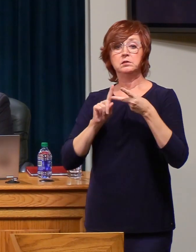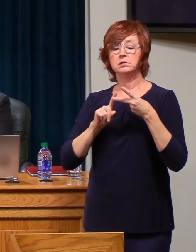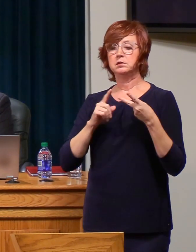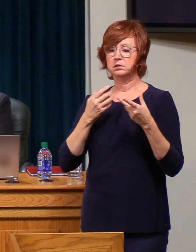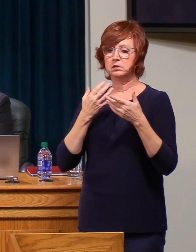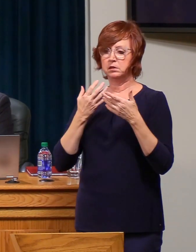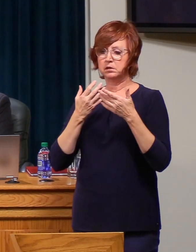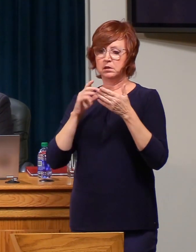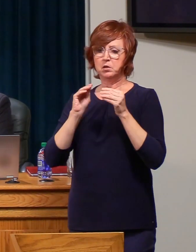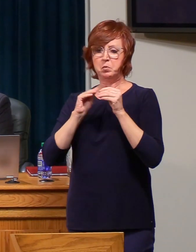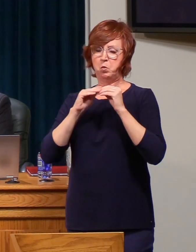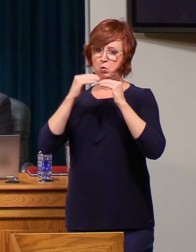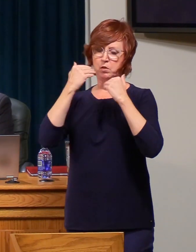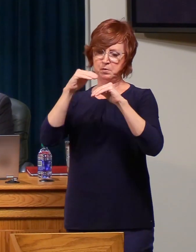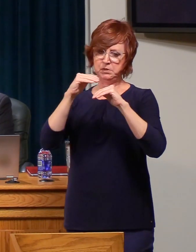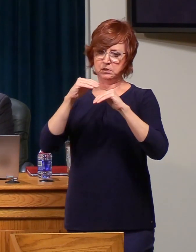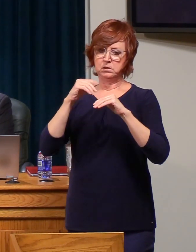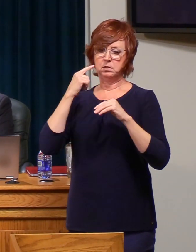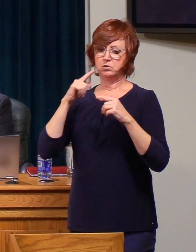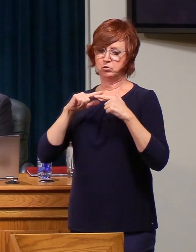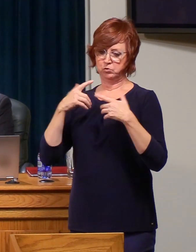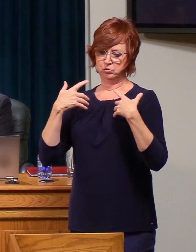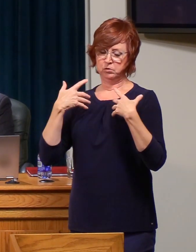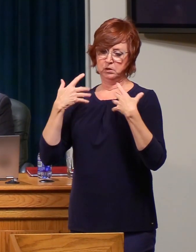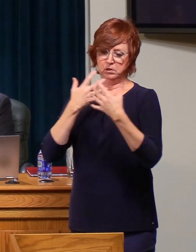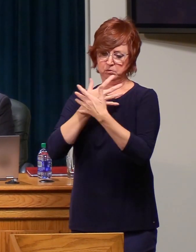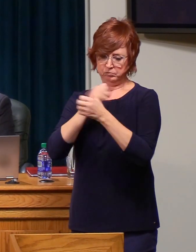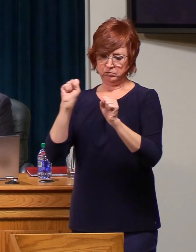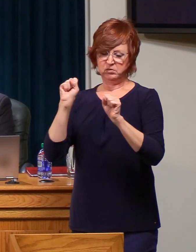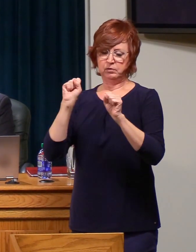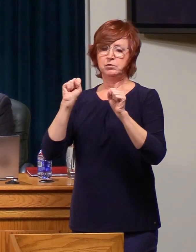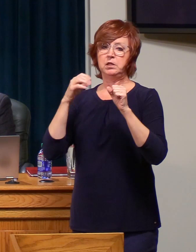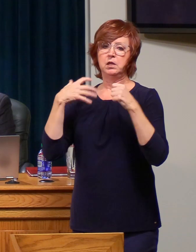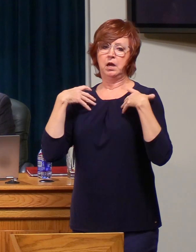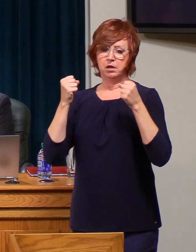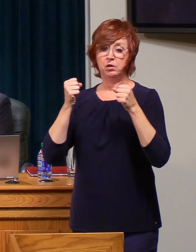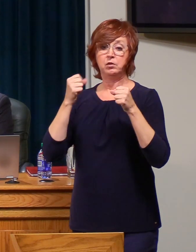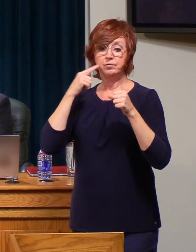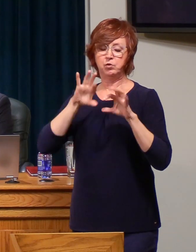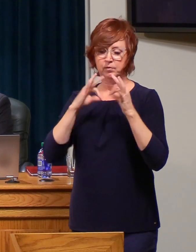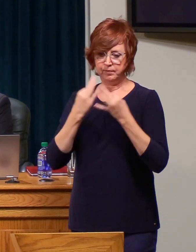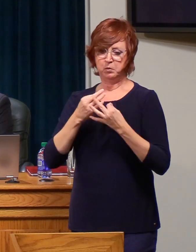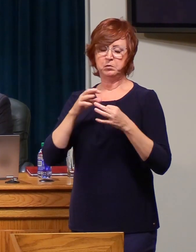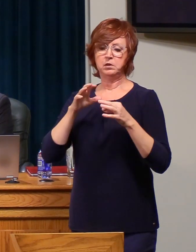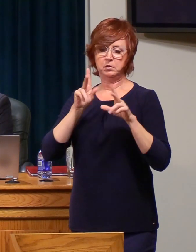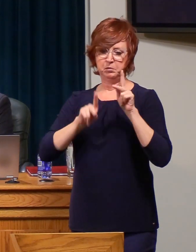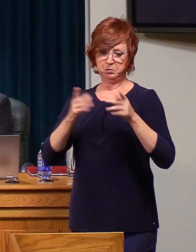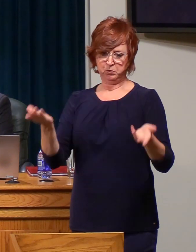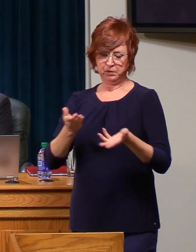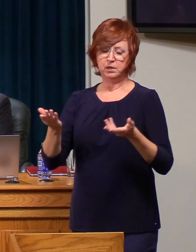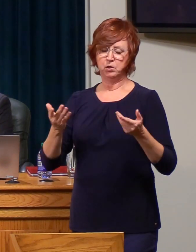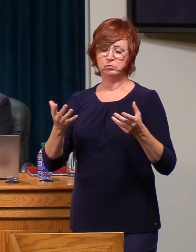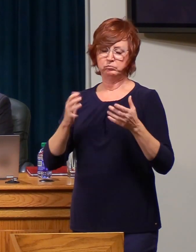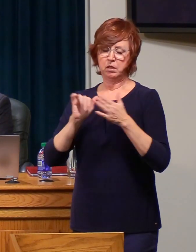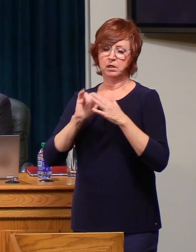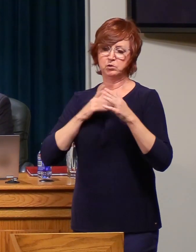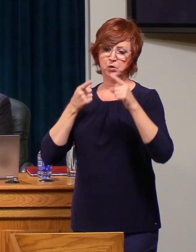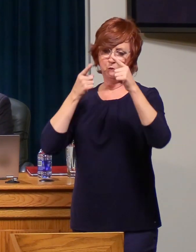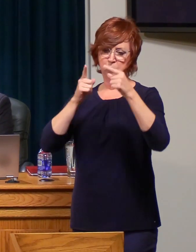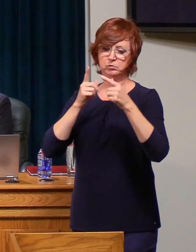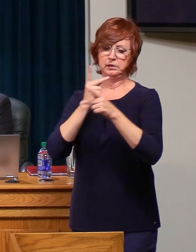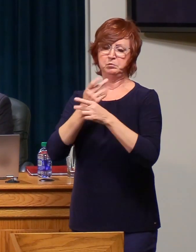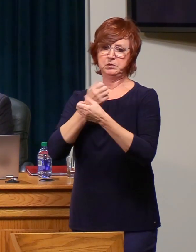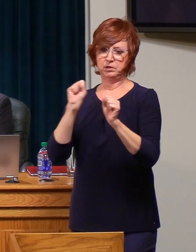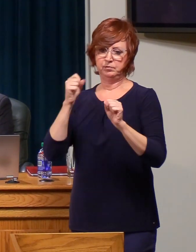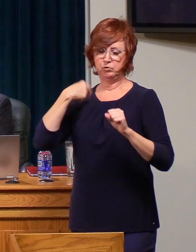Saskatchewan people and Saskatchewan families. So let me first start with our financial support plan. As I said the other